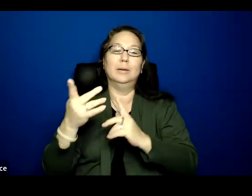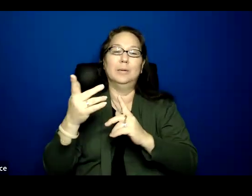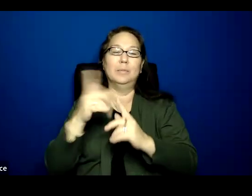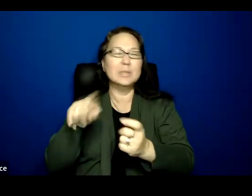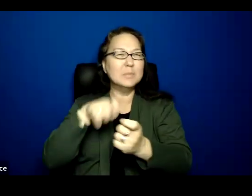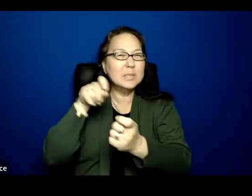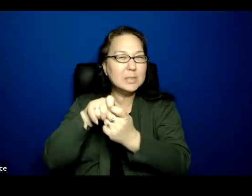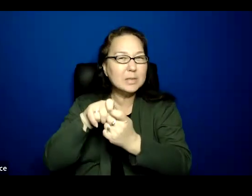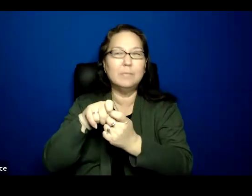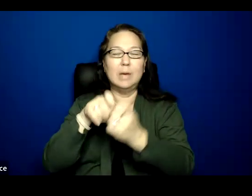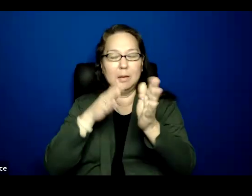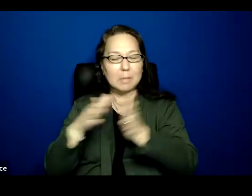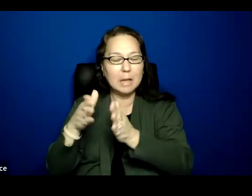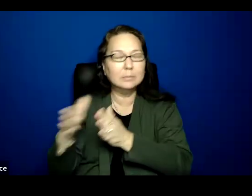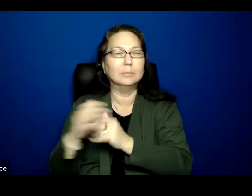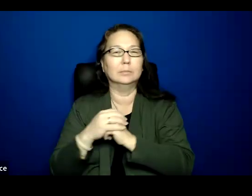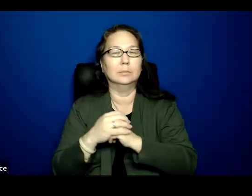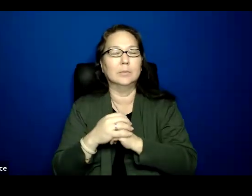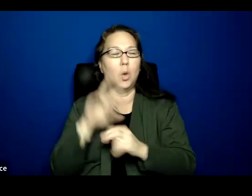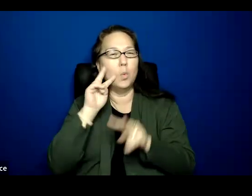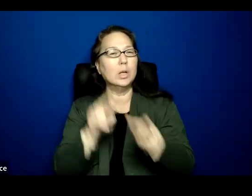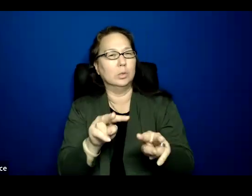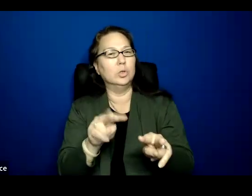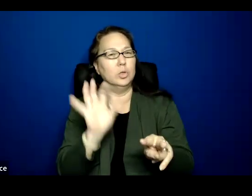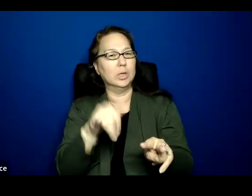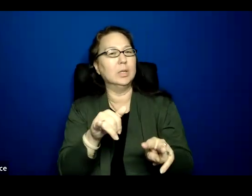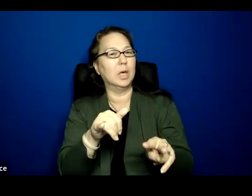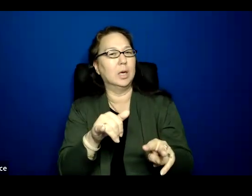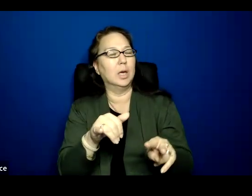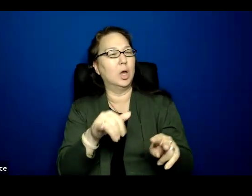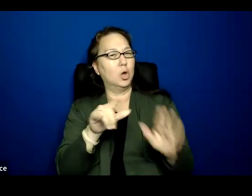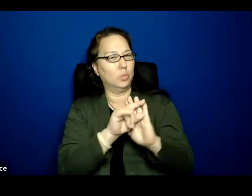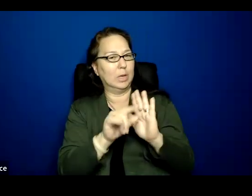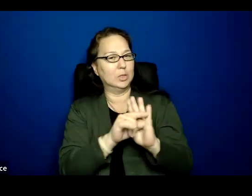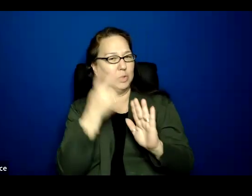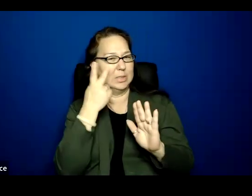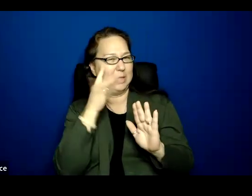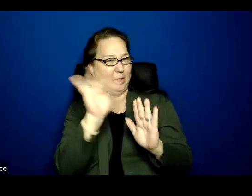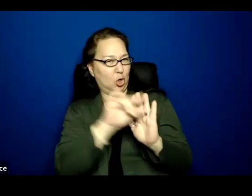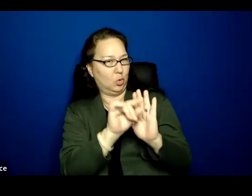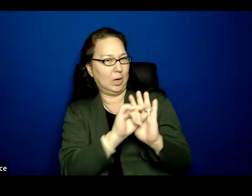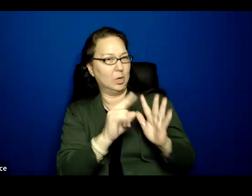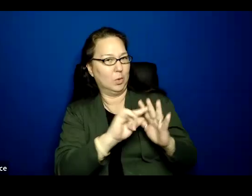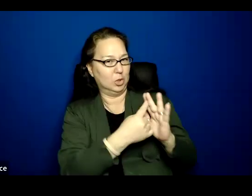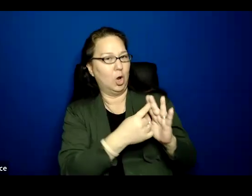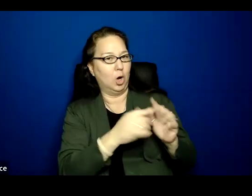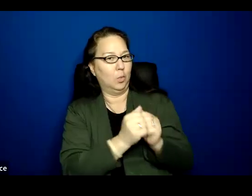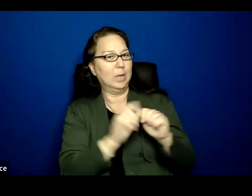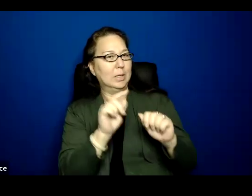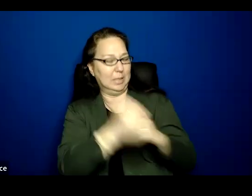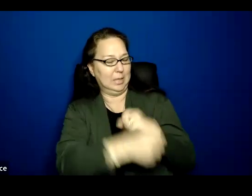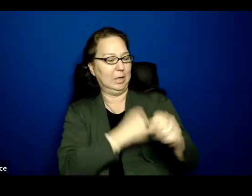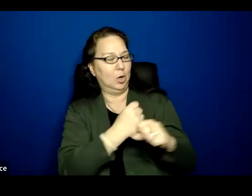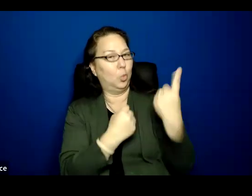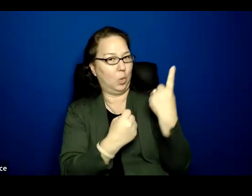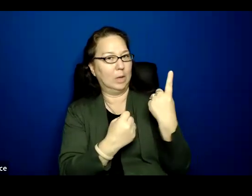we look at year one for implementation and we look at those rollout grades, you can see what the grades are that we started with for year one. It's